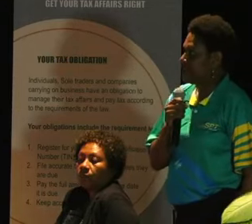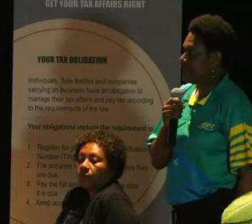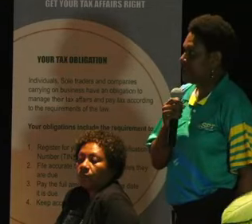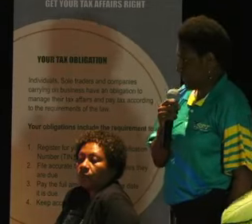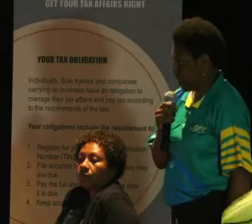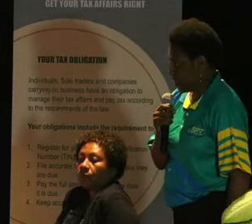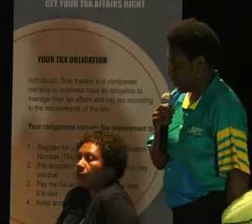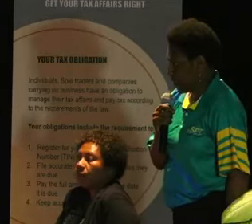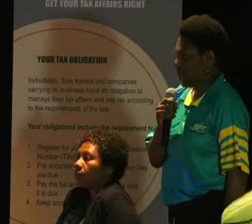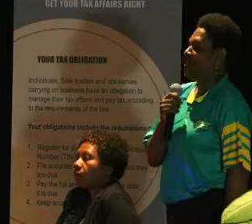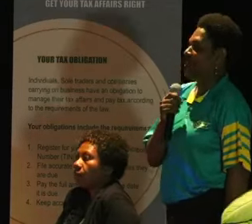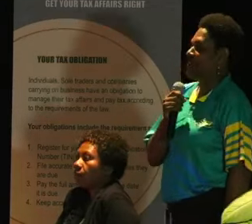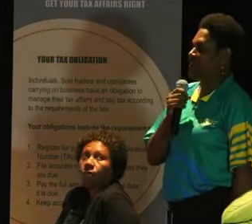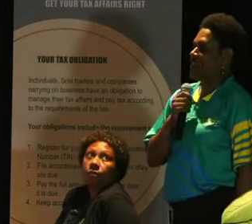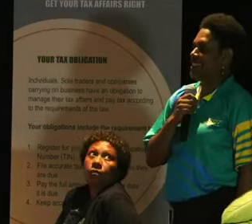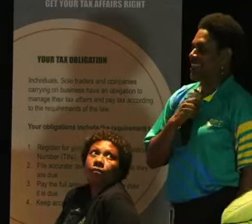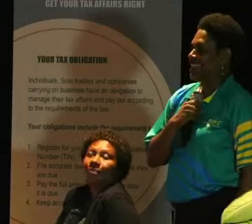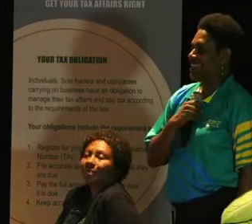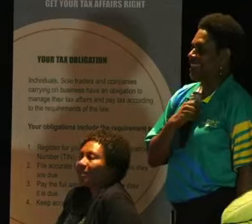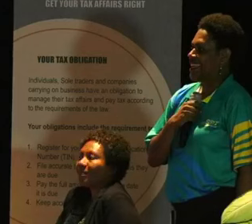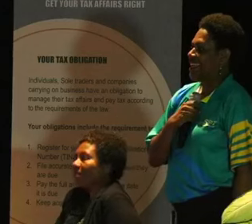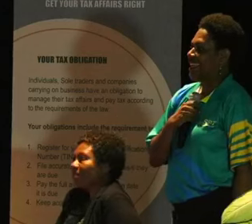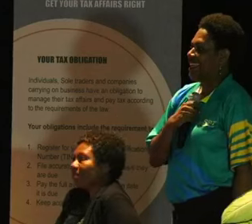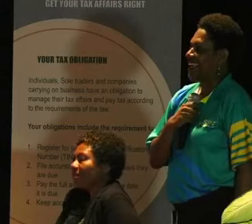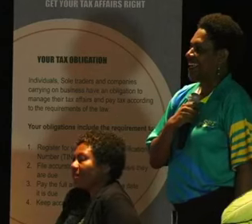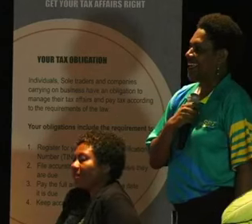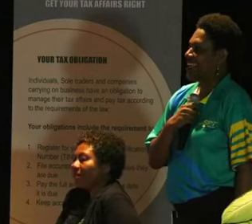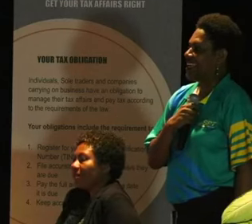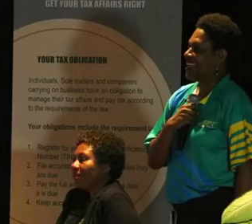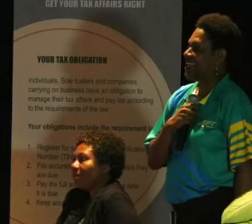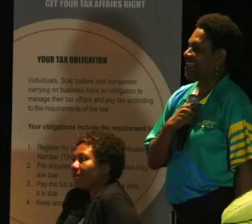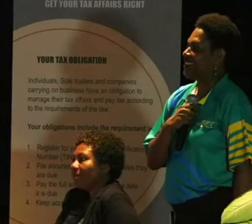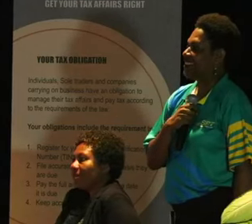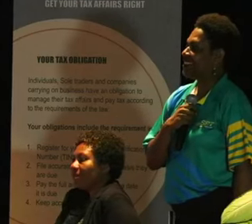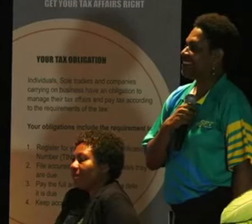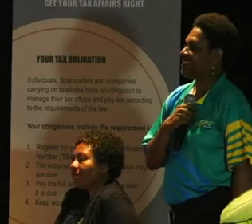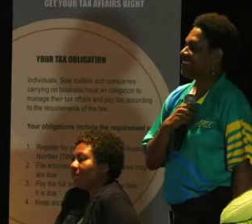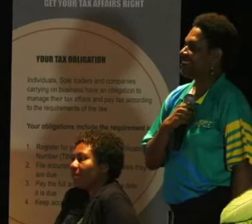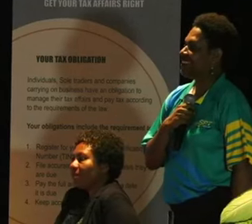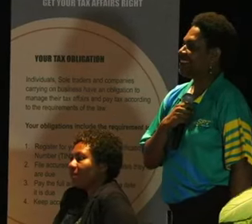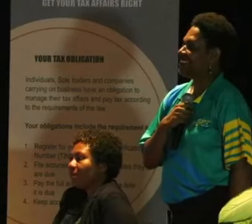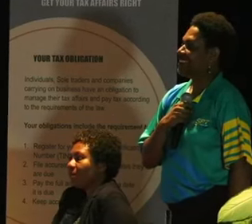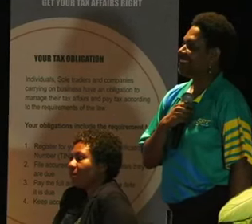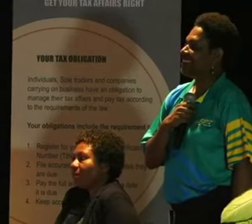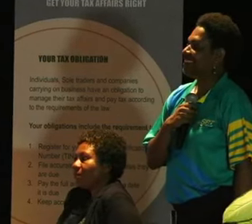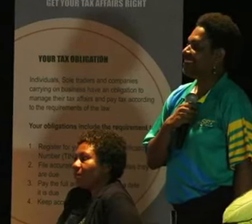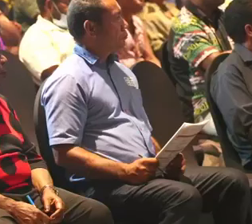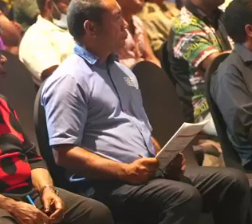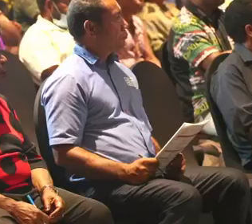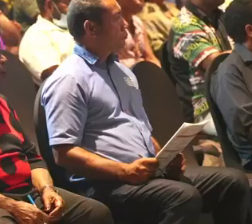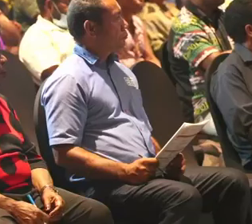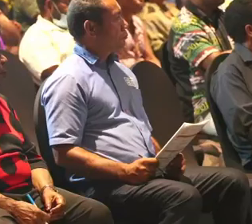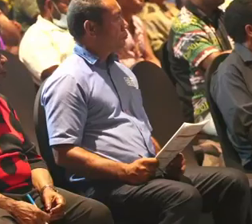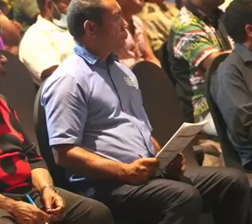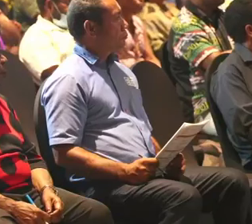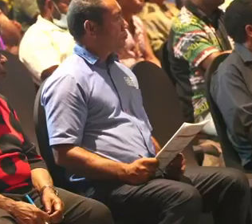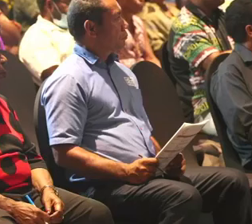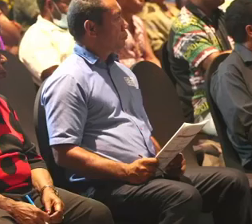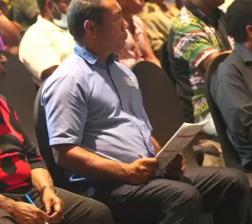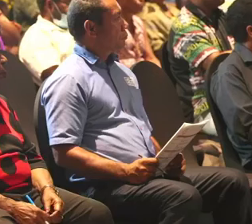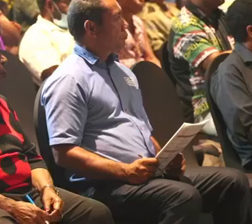again, he forgot one thing. Can I say this last? You know, as I said from the start, I am from the promotion